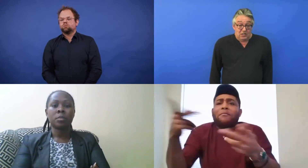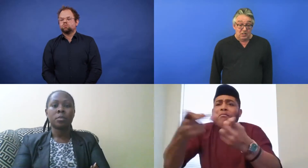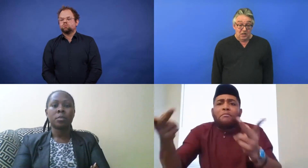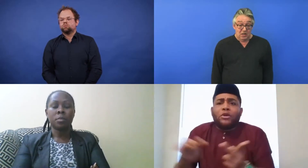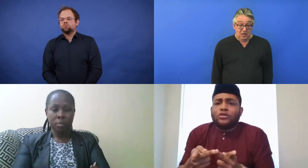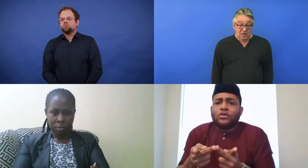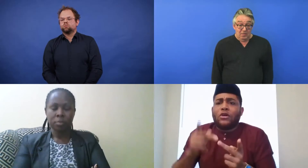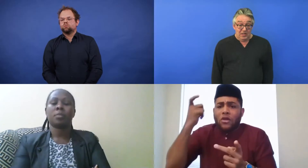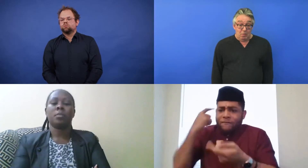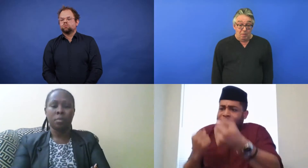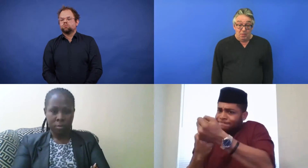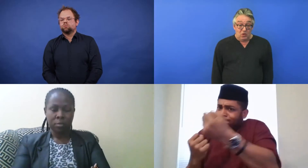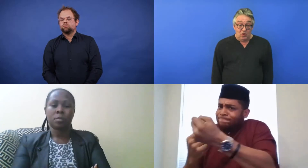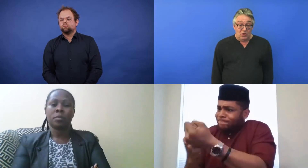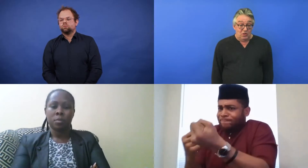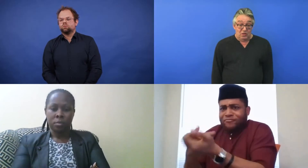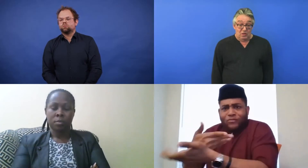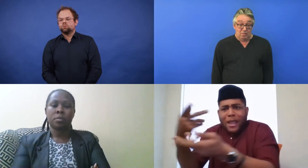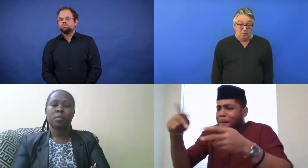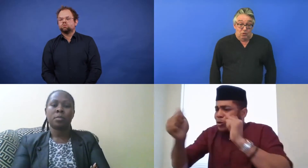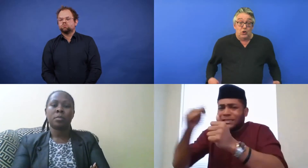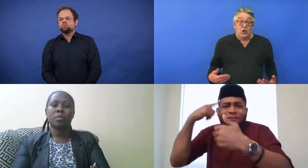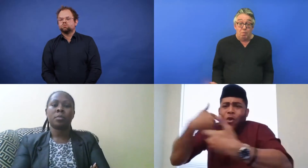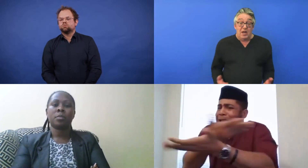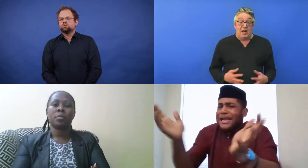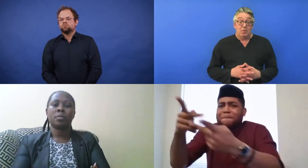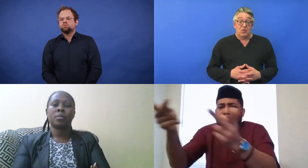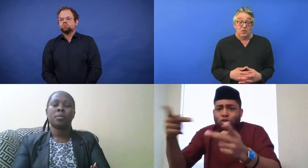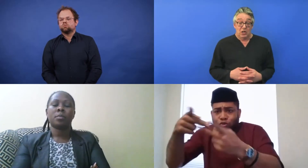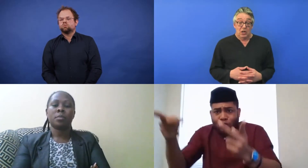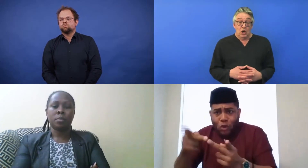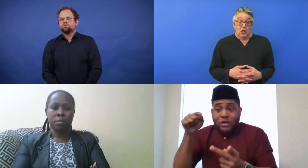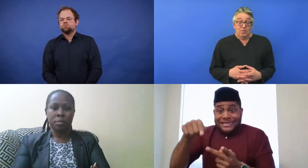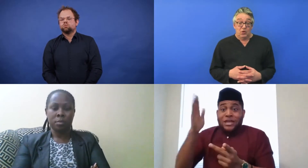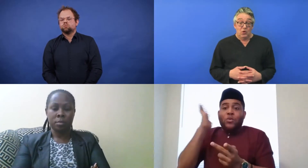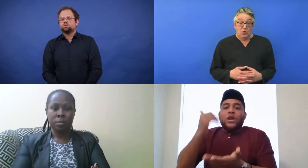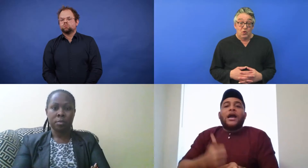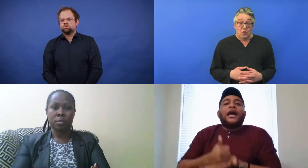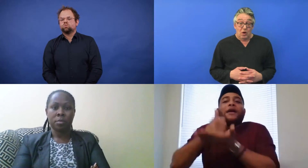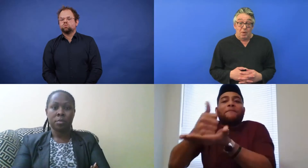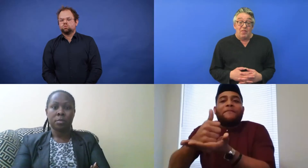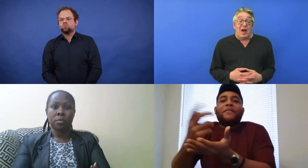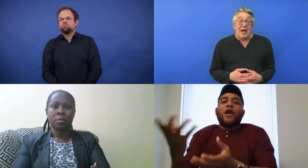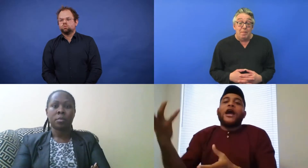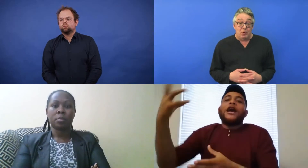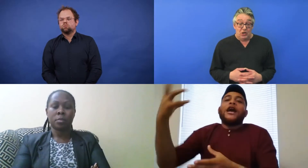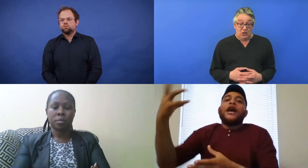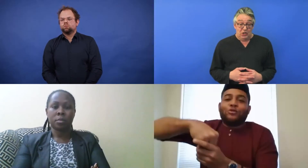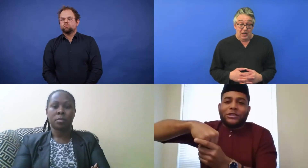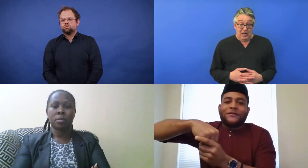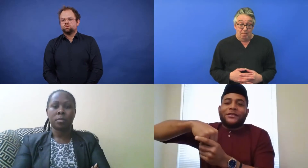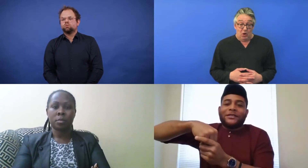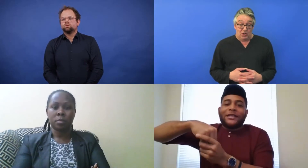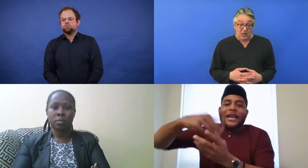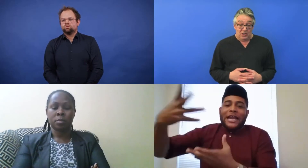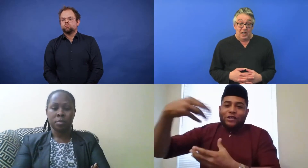politics. Disabled people should be enabled to apply for any position